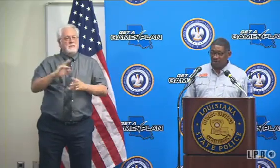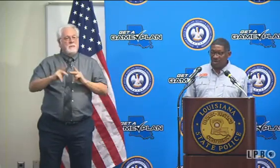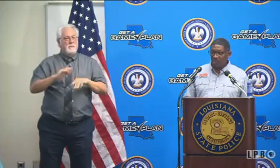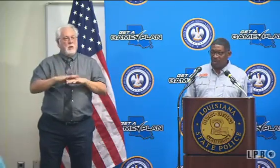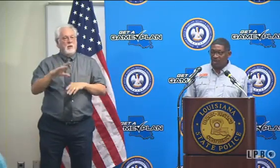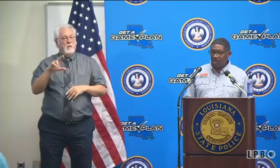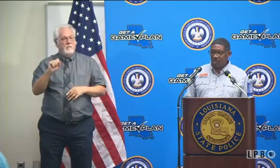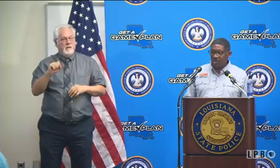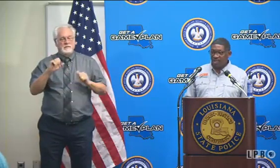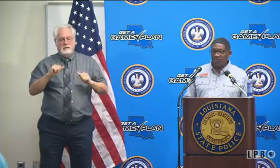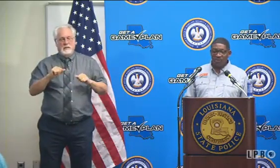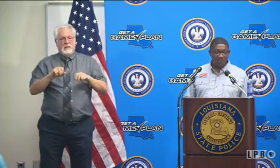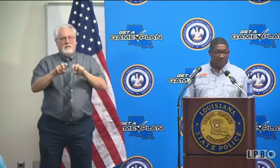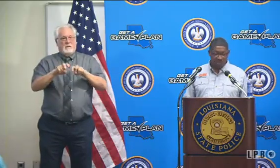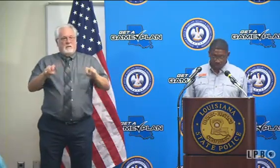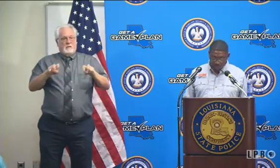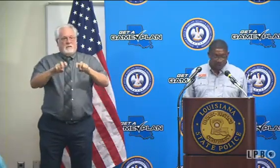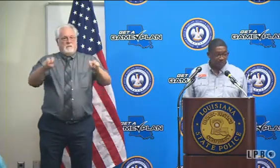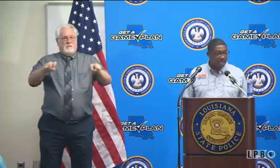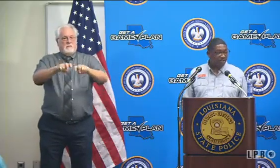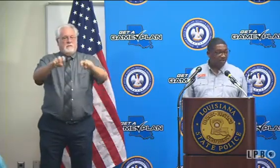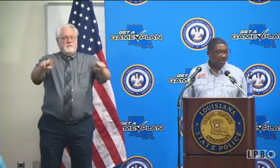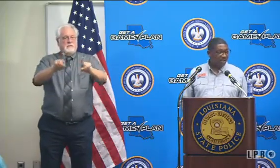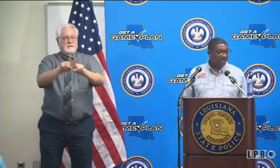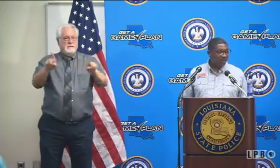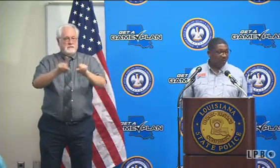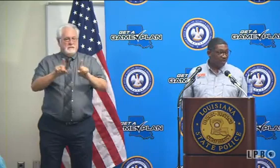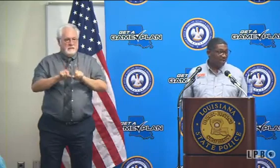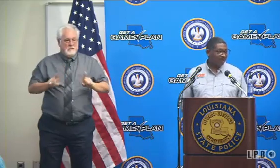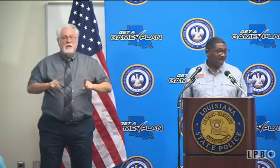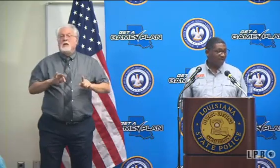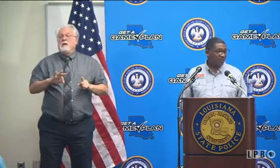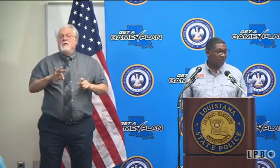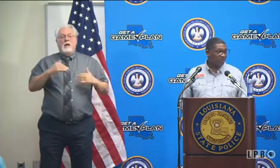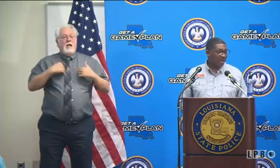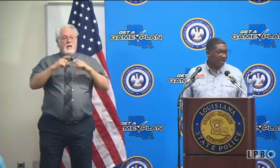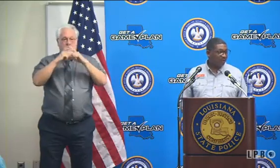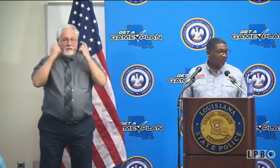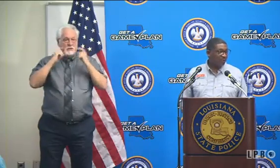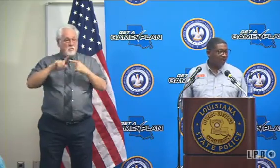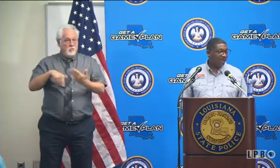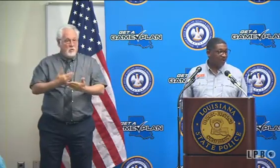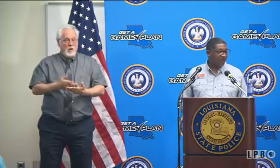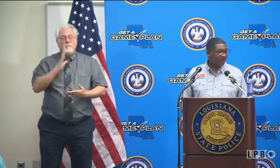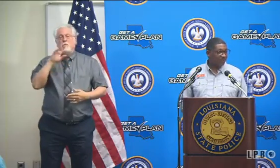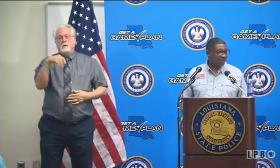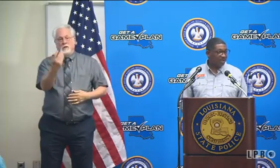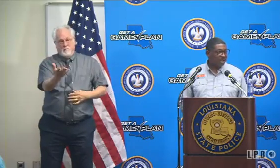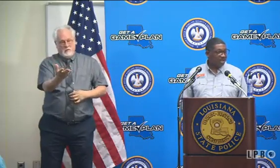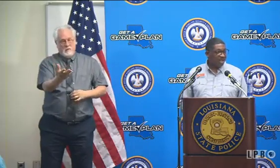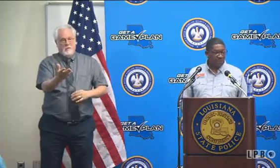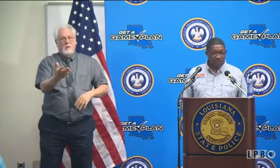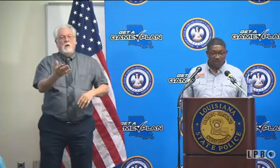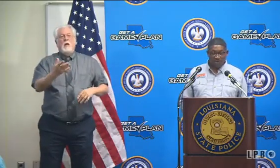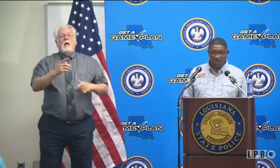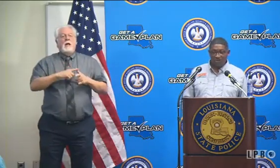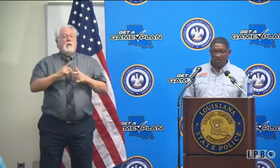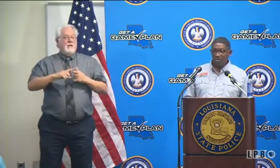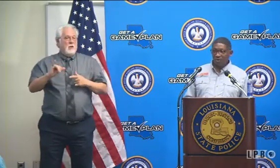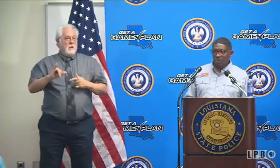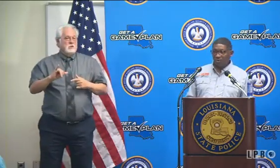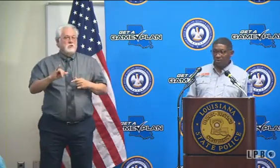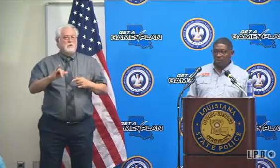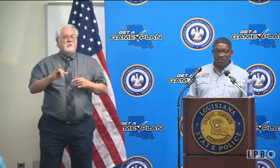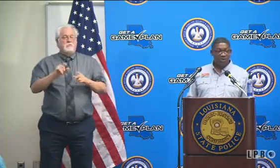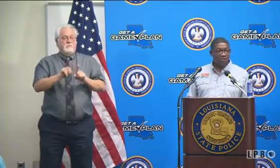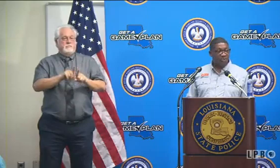buses so that we can keep you spaced as much as possible. If you don't have a mask when you arrive, we will provide one for you, and we would also ask you